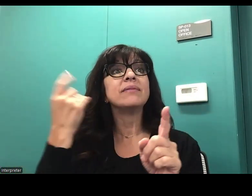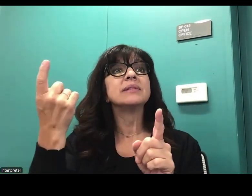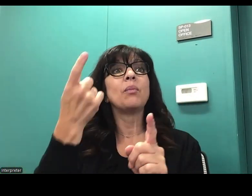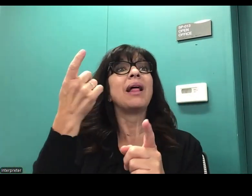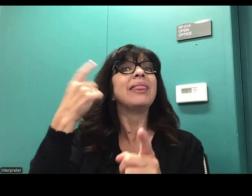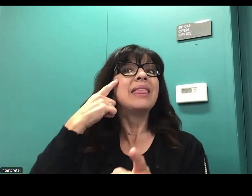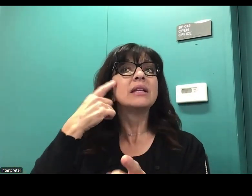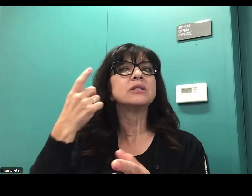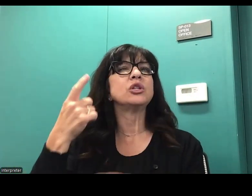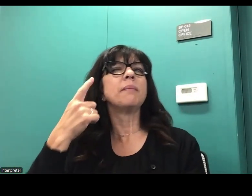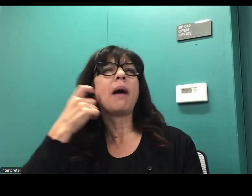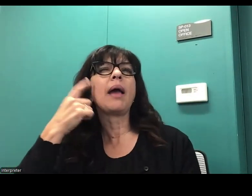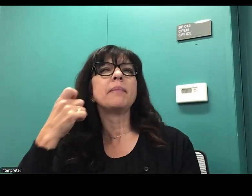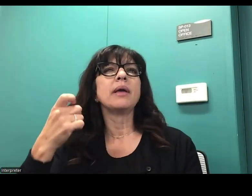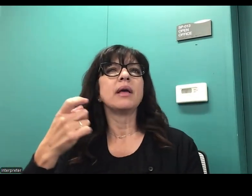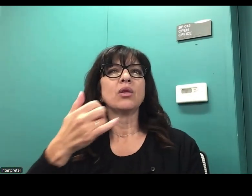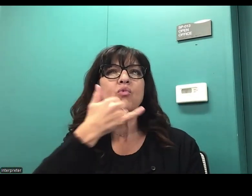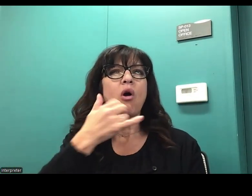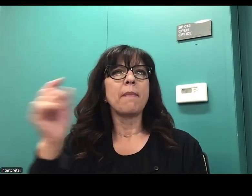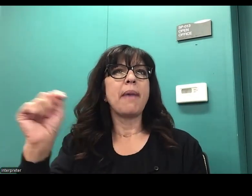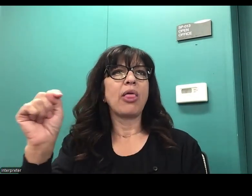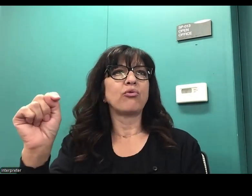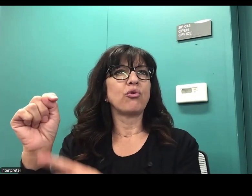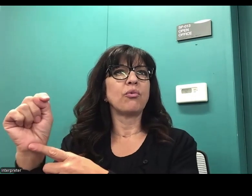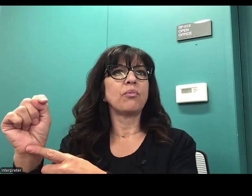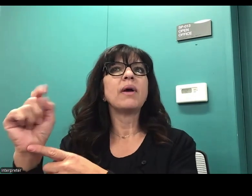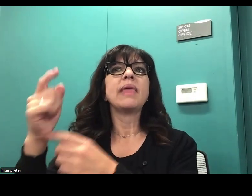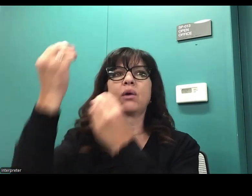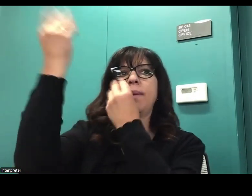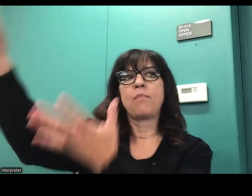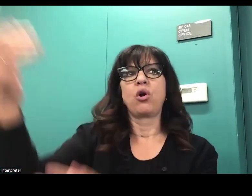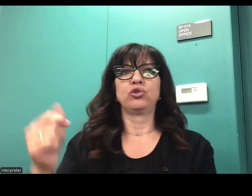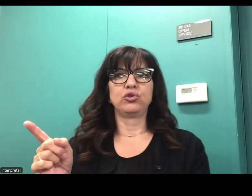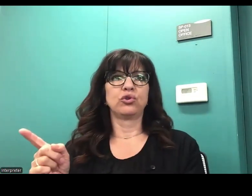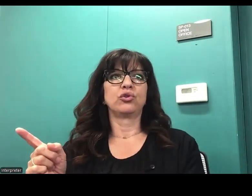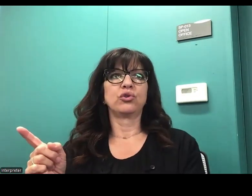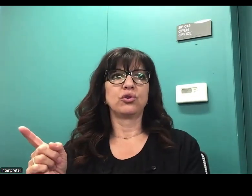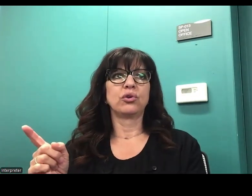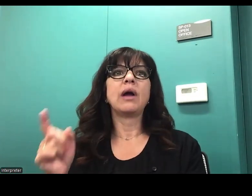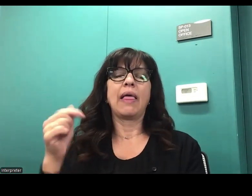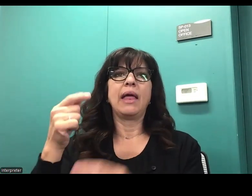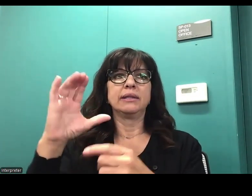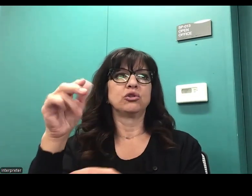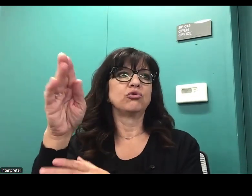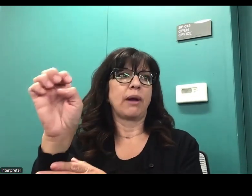she might be in the bathroom that does not align with her sex and height of birth, they can report her. And then it's a crime.